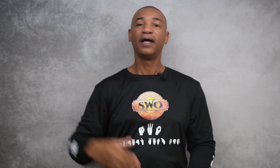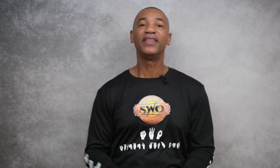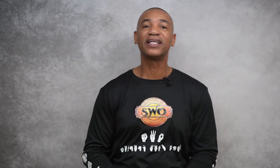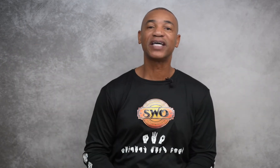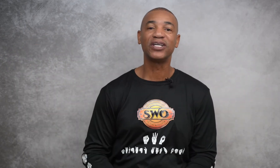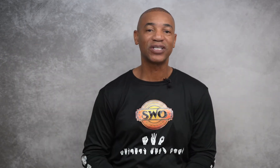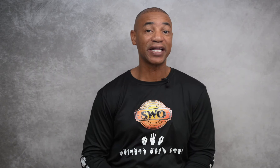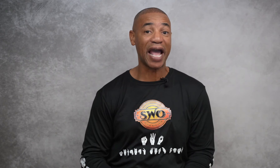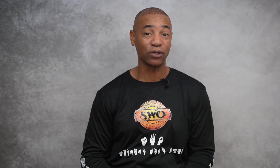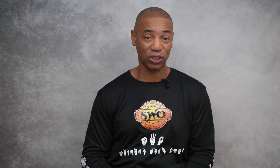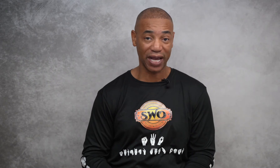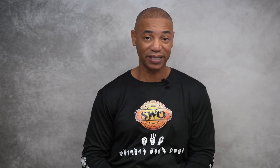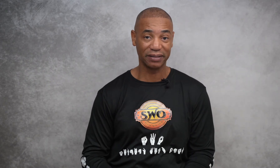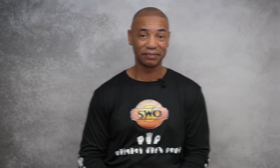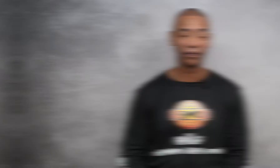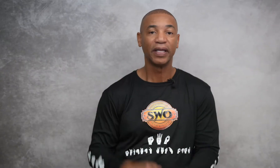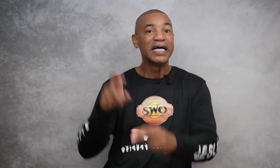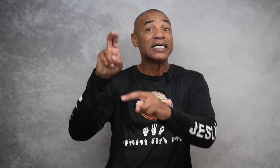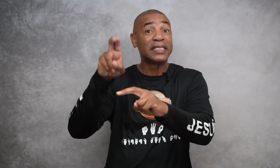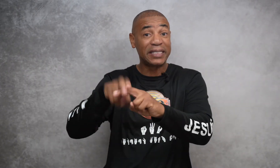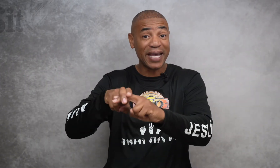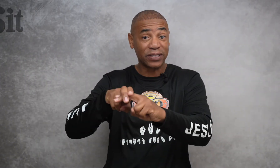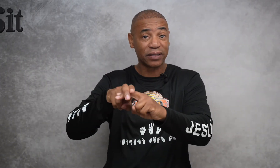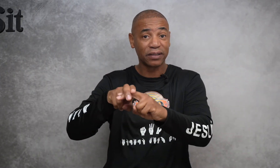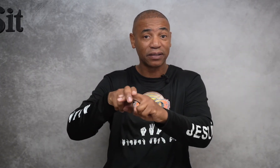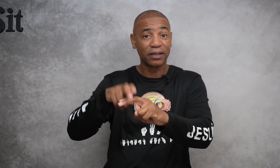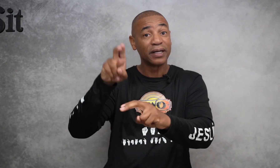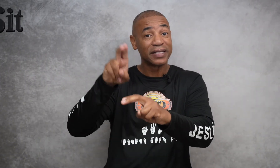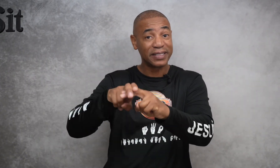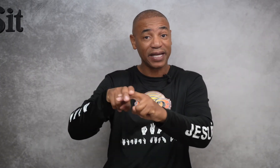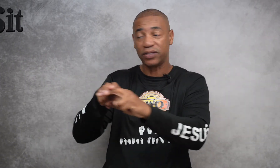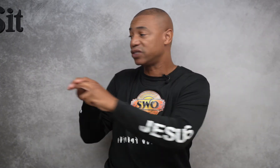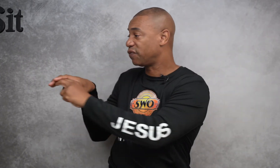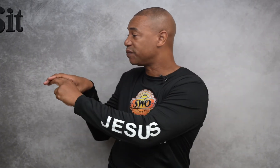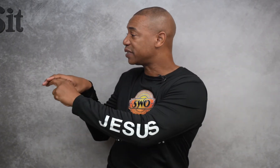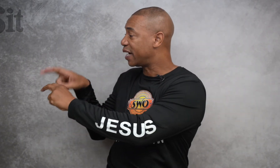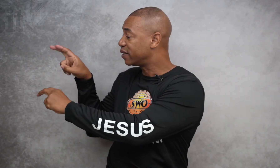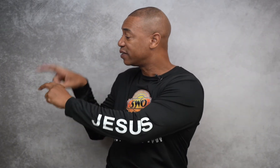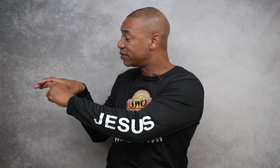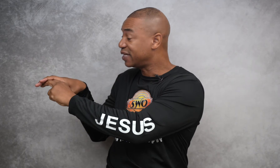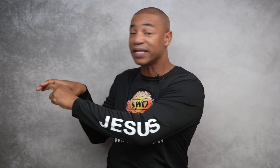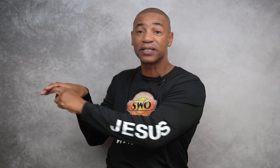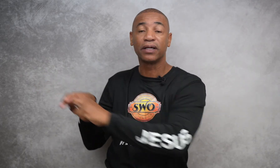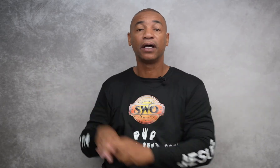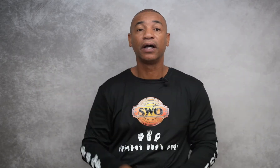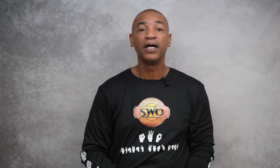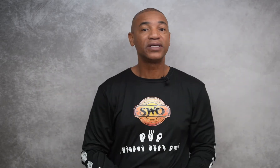That is how you sign outside. Sit. Sit. This is it from the side. Sit. To